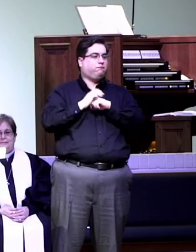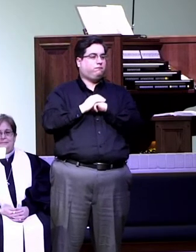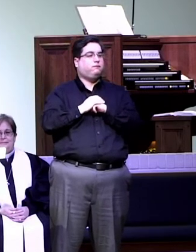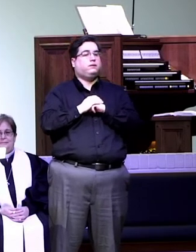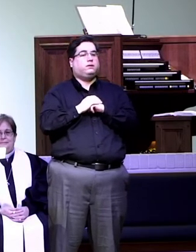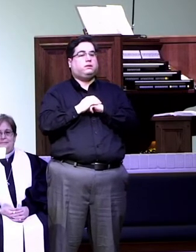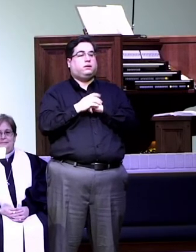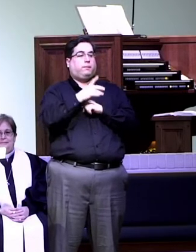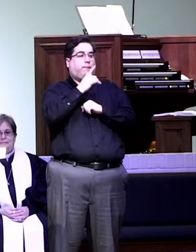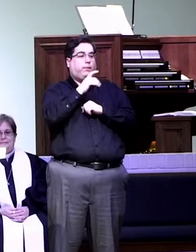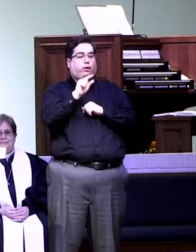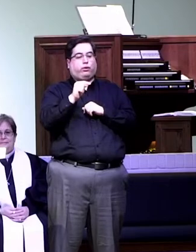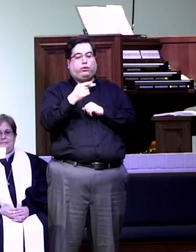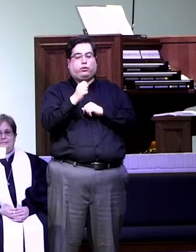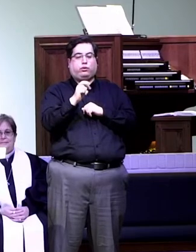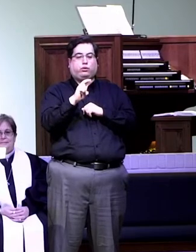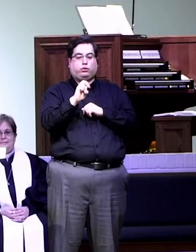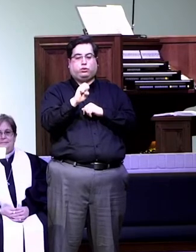Mother Teresa.